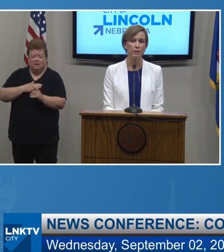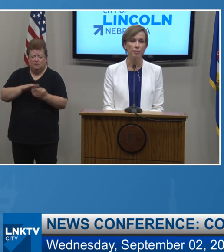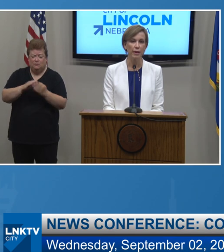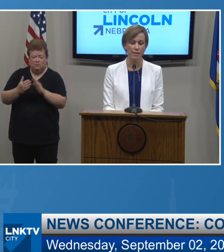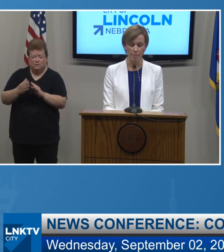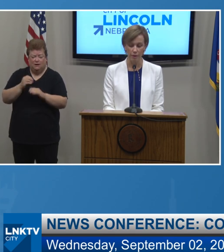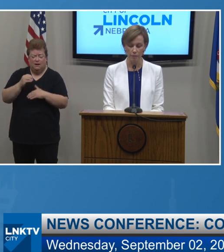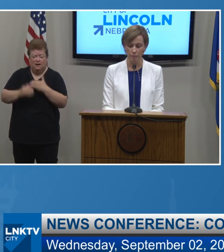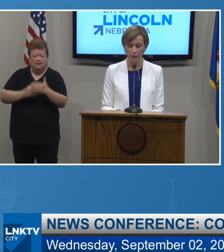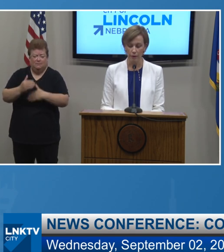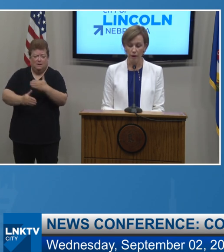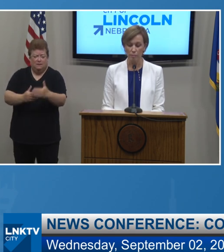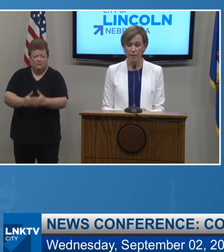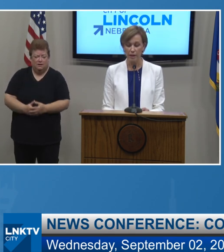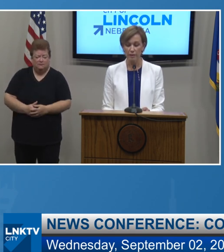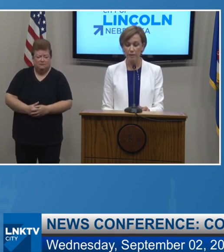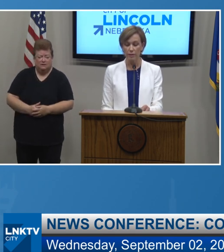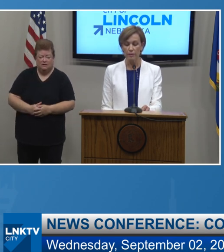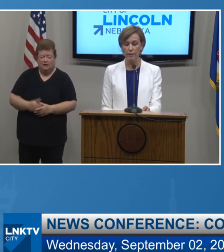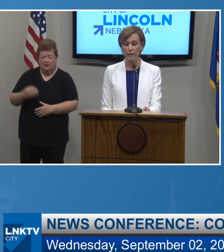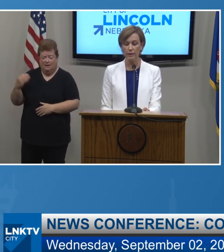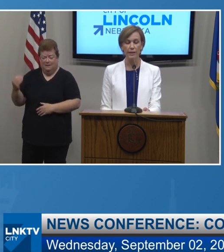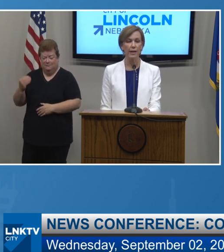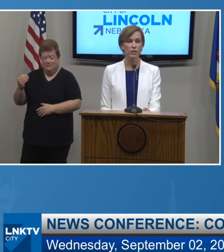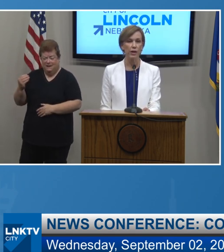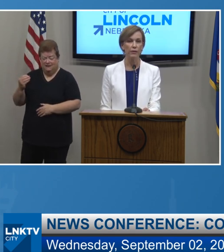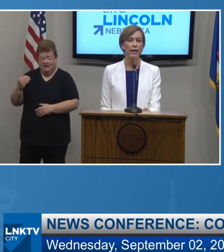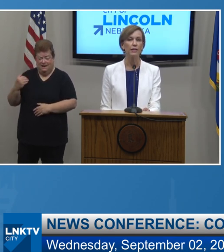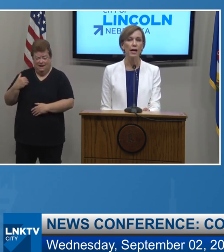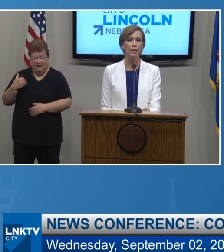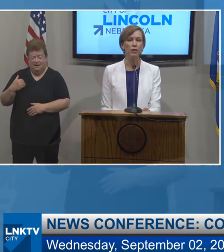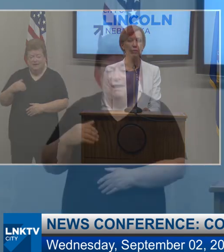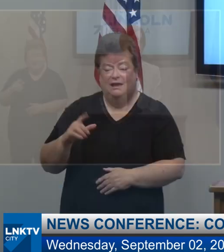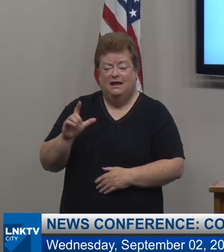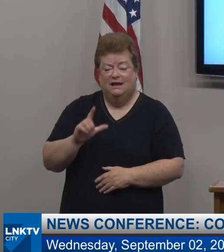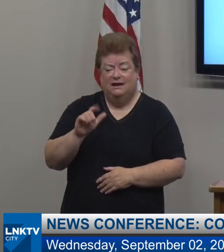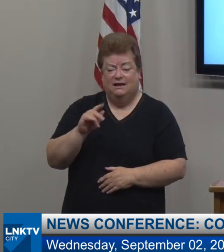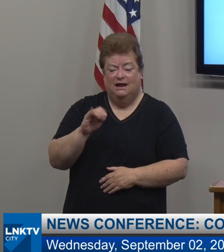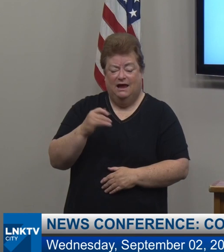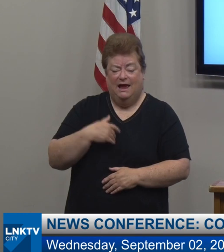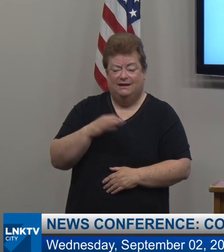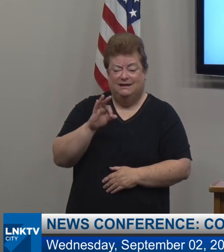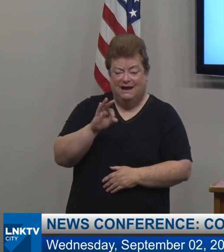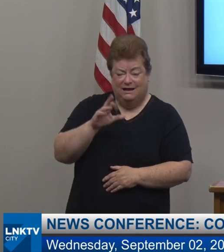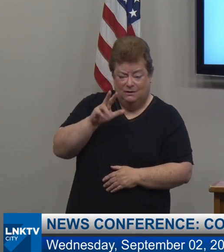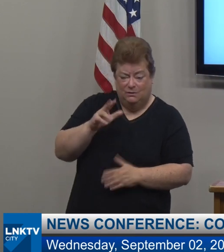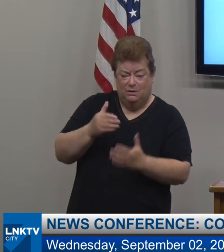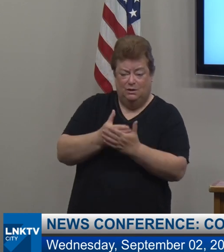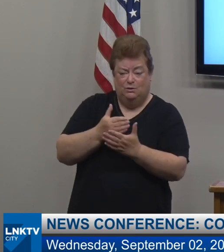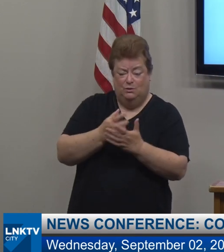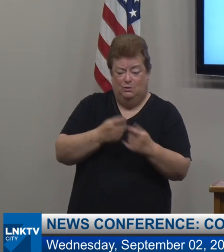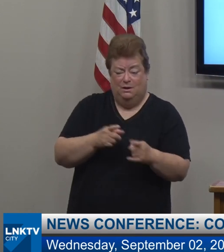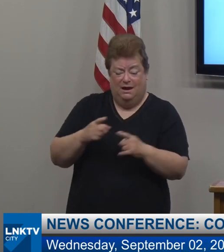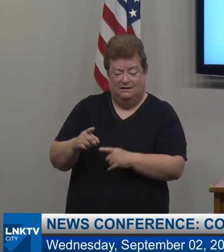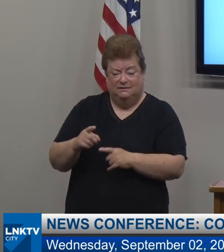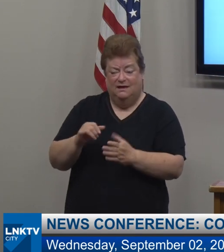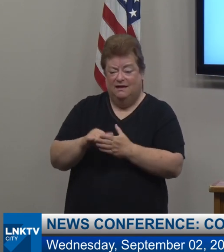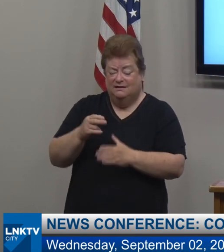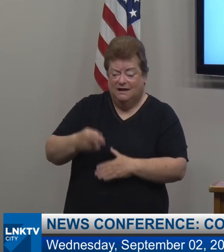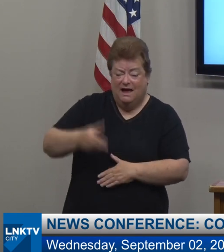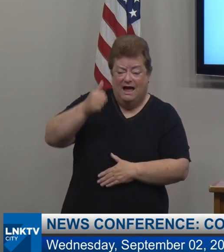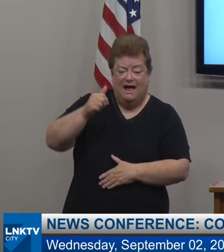progress here in the pandemic. On Monday, Lincoln and Lancaster County had 93 new cases reported, the highest daily